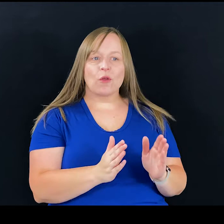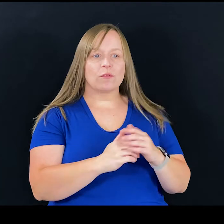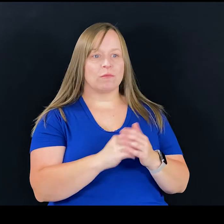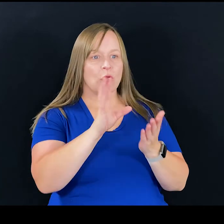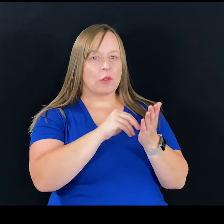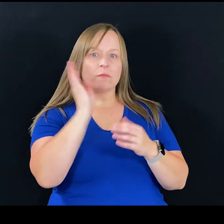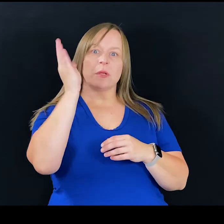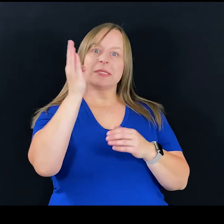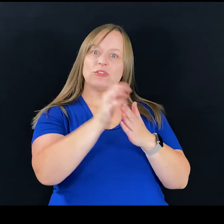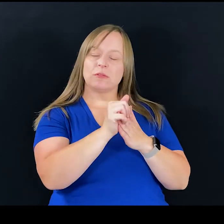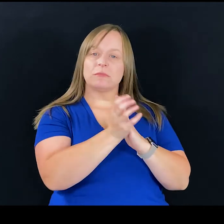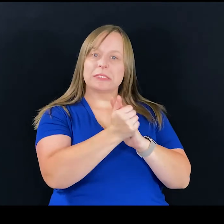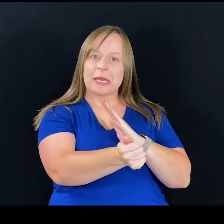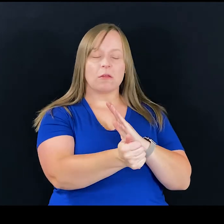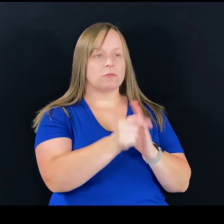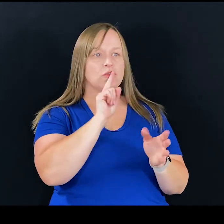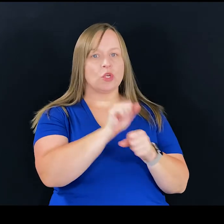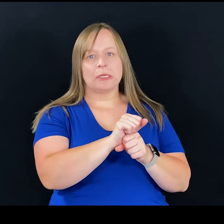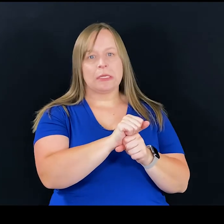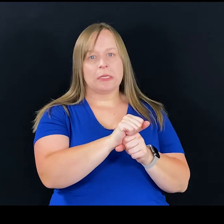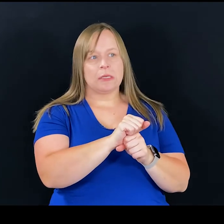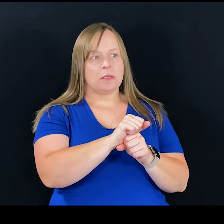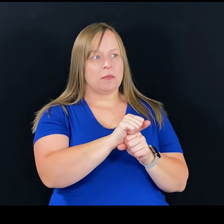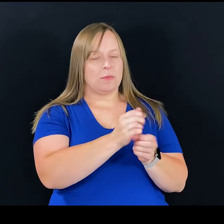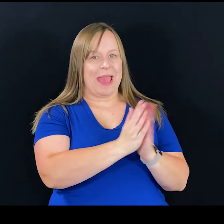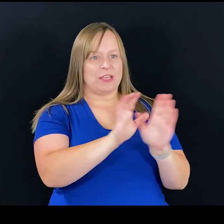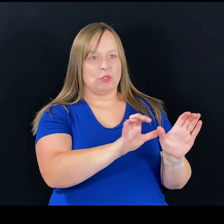person, to learn presentation skills. Certainly it's